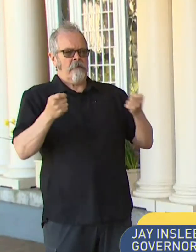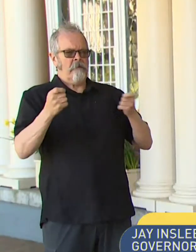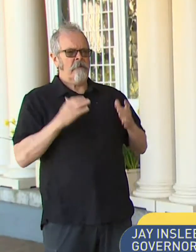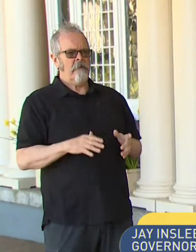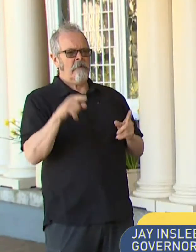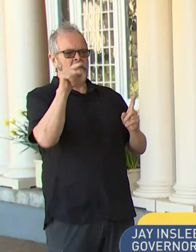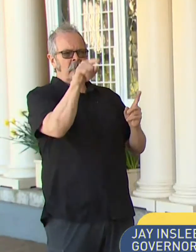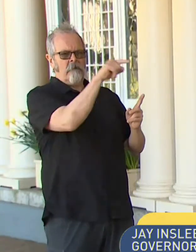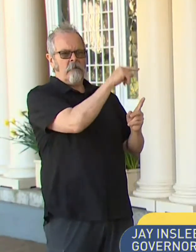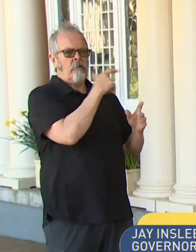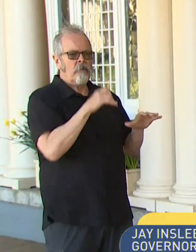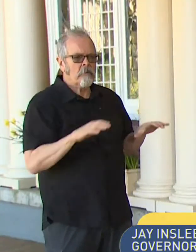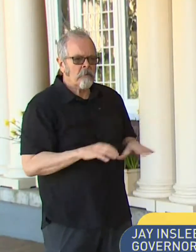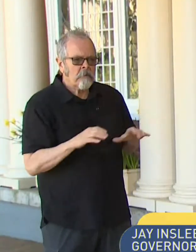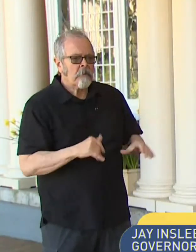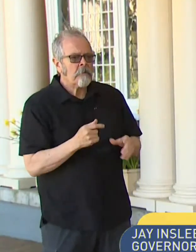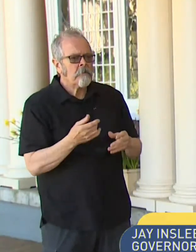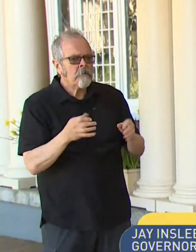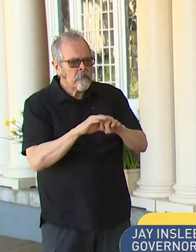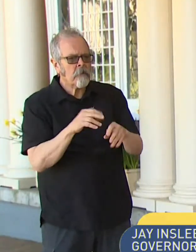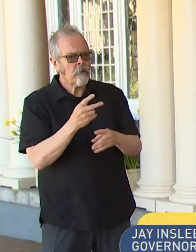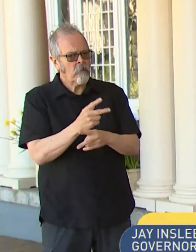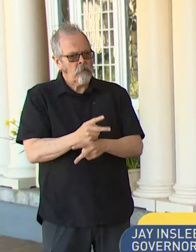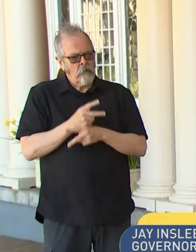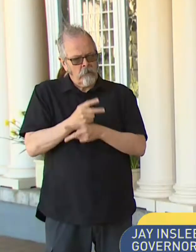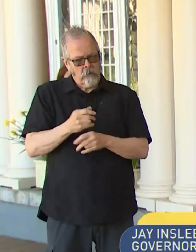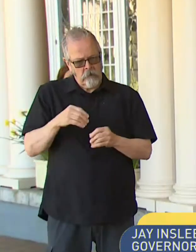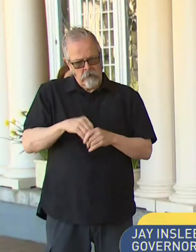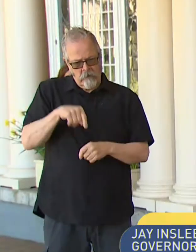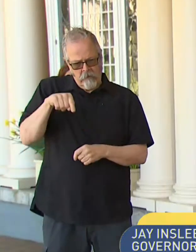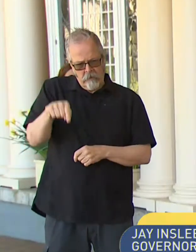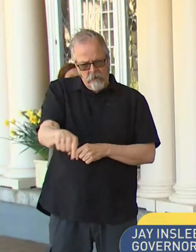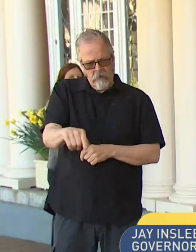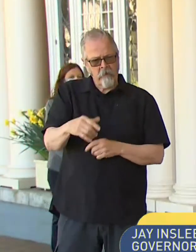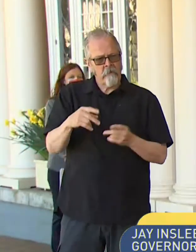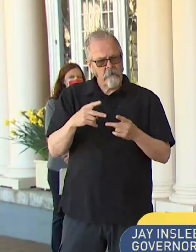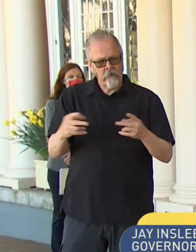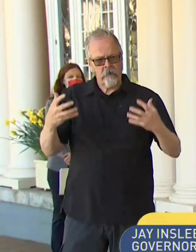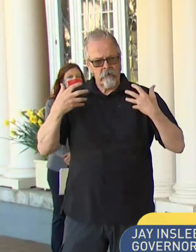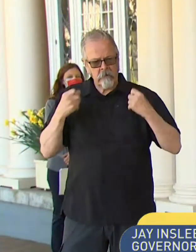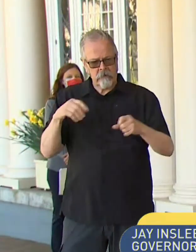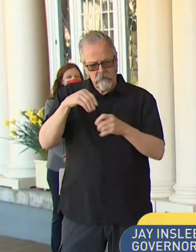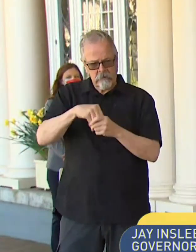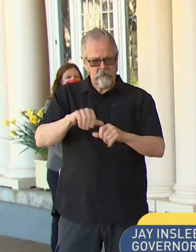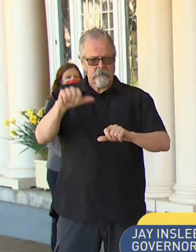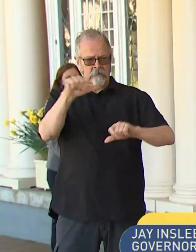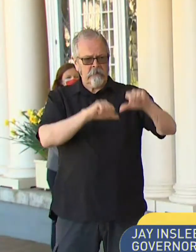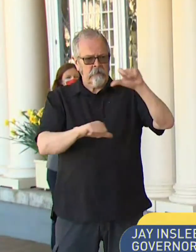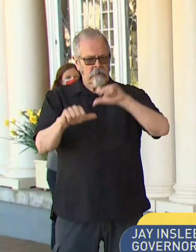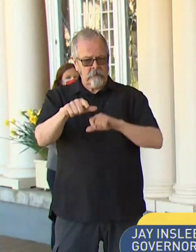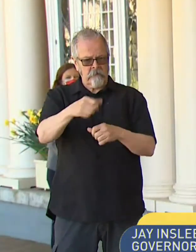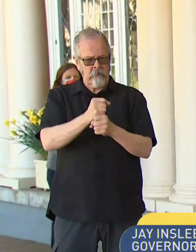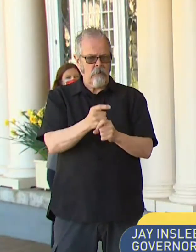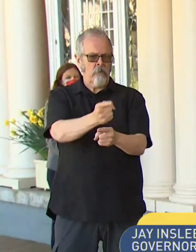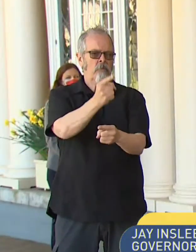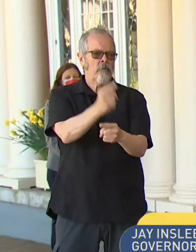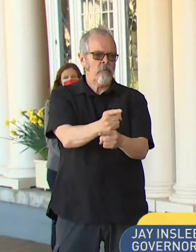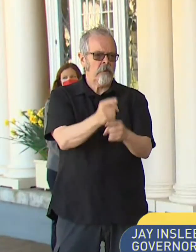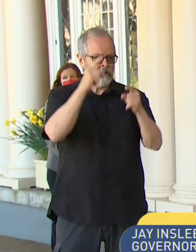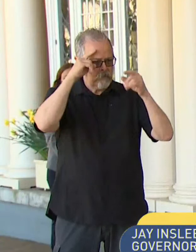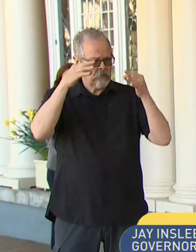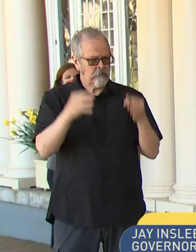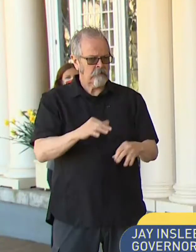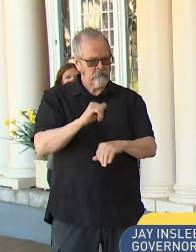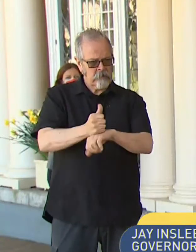cautious approach to this, and I'm very confident that we'll get the scientific right decisions. I may add that when we talked to the